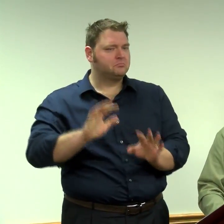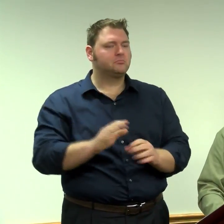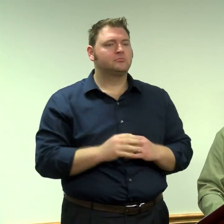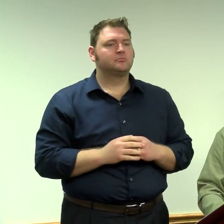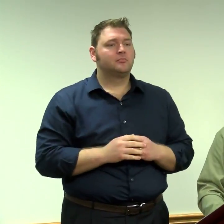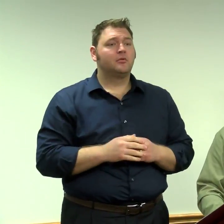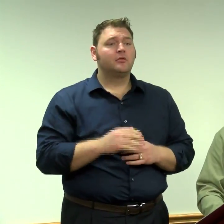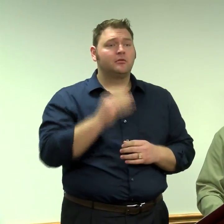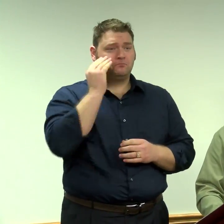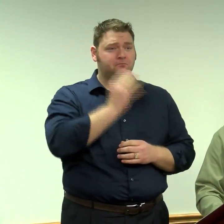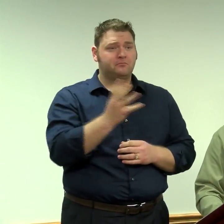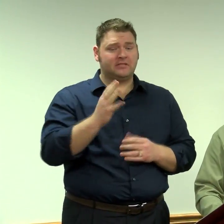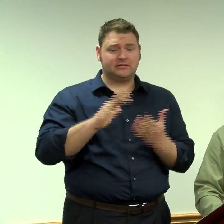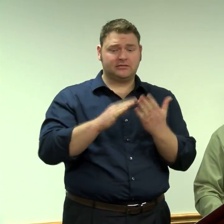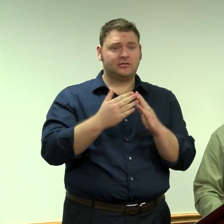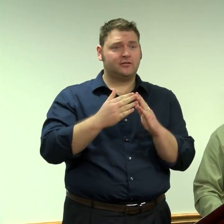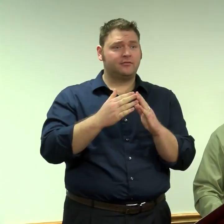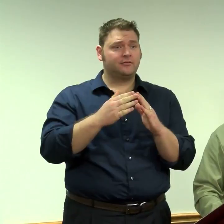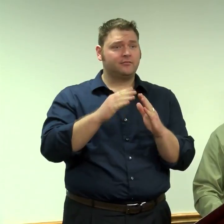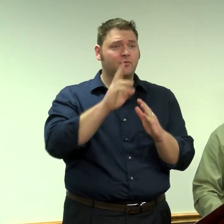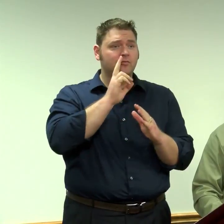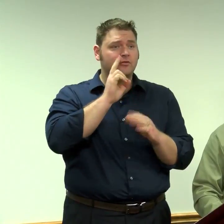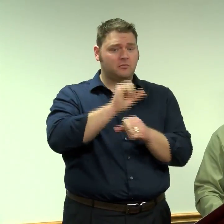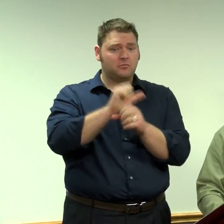and the notice is going out, that